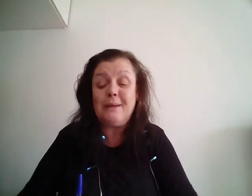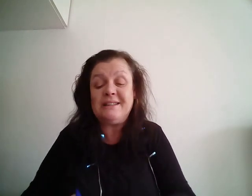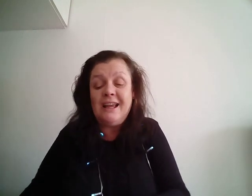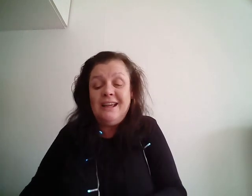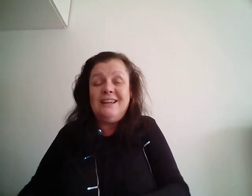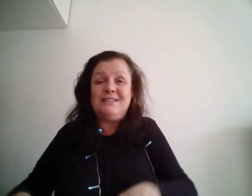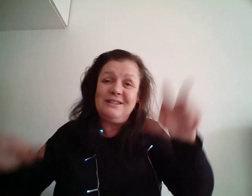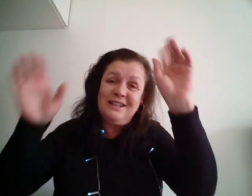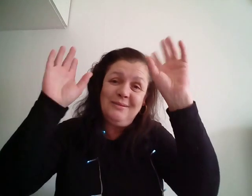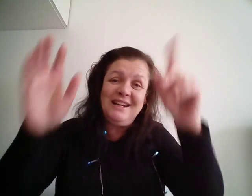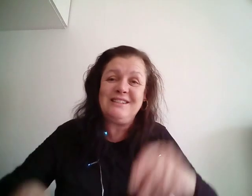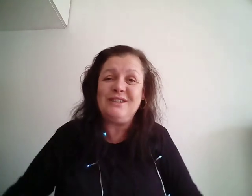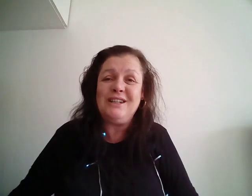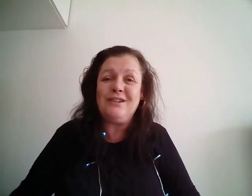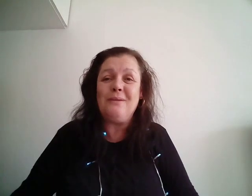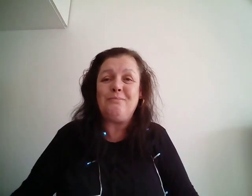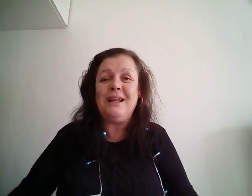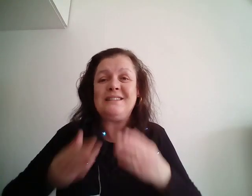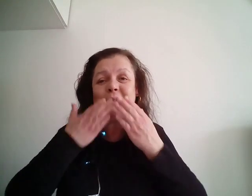babies. So until my next video, God bless.